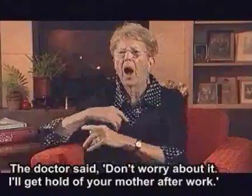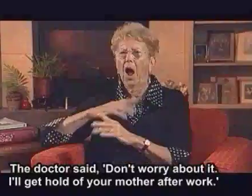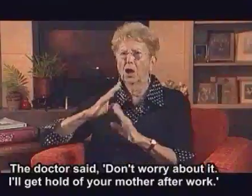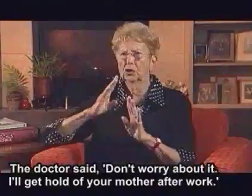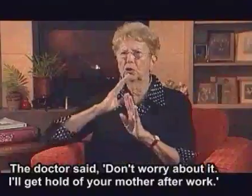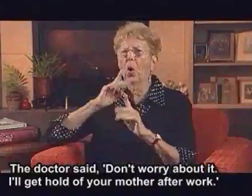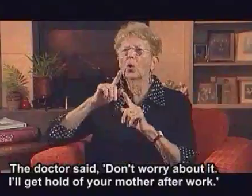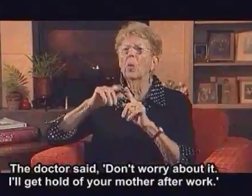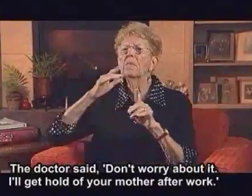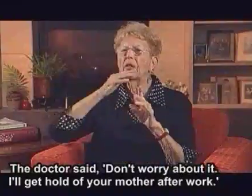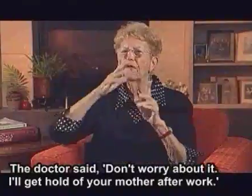it.